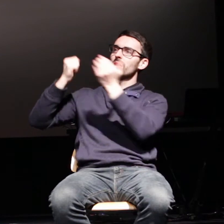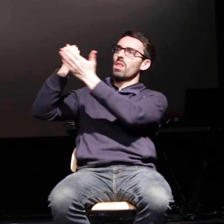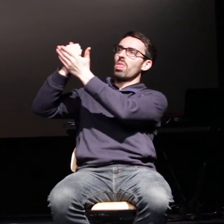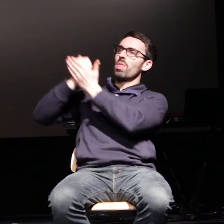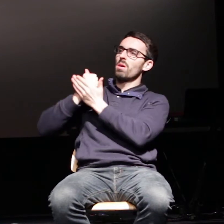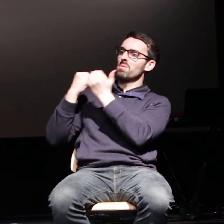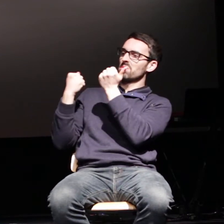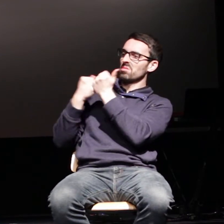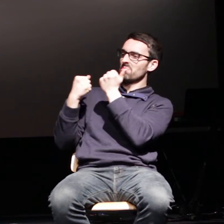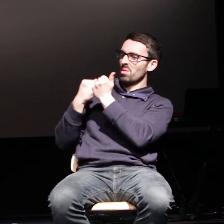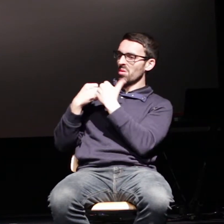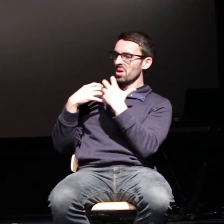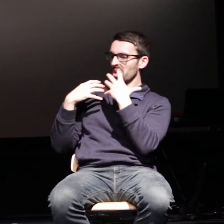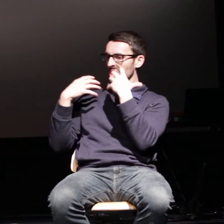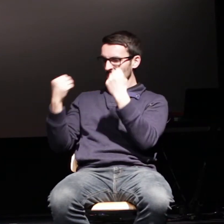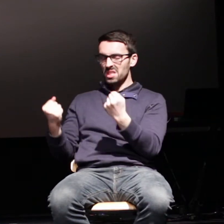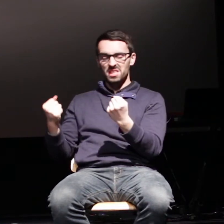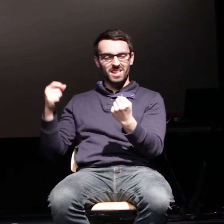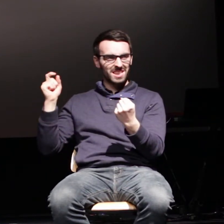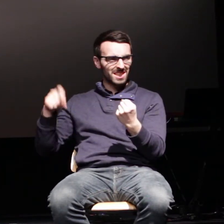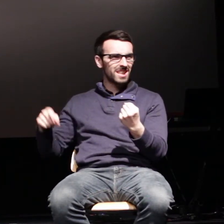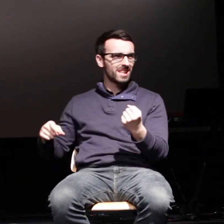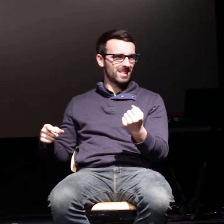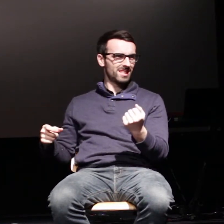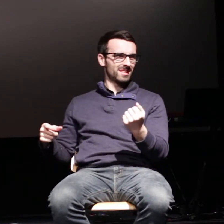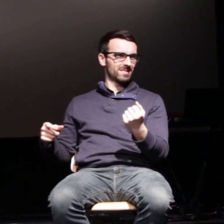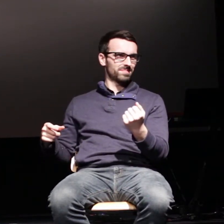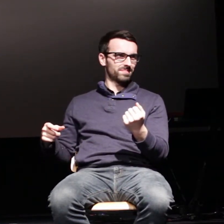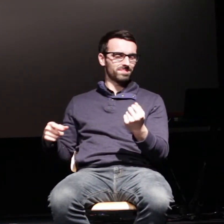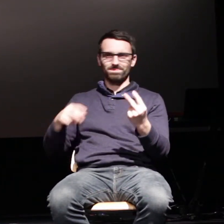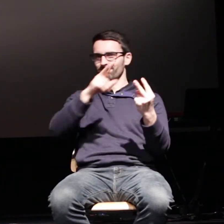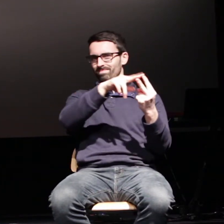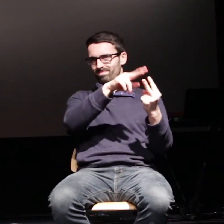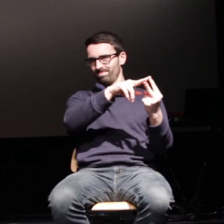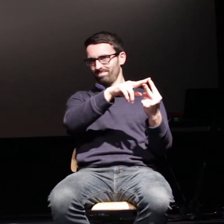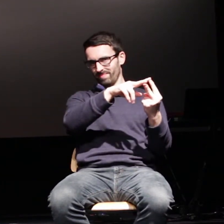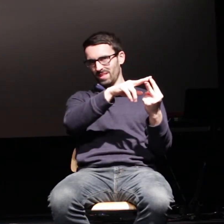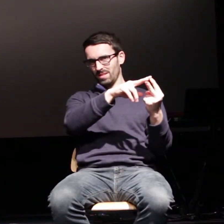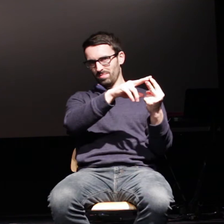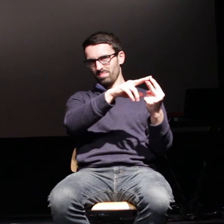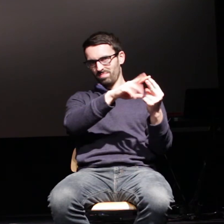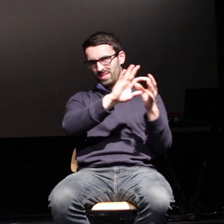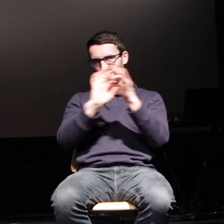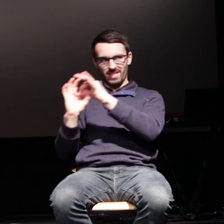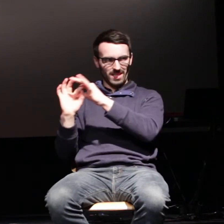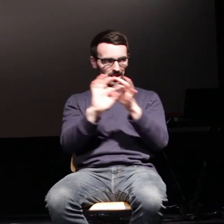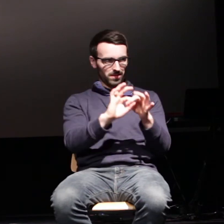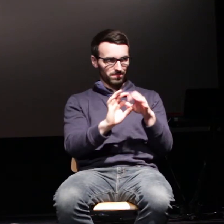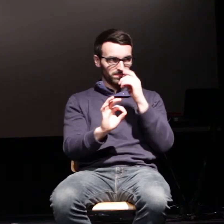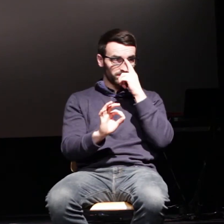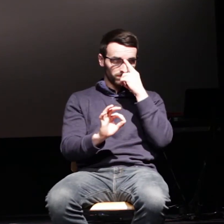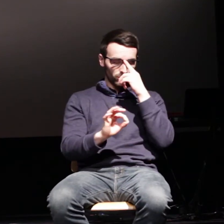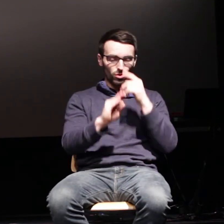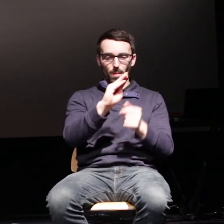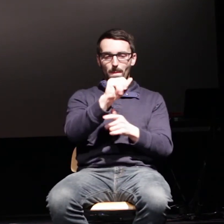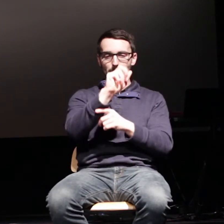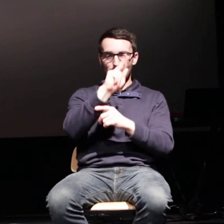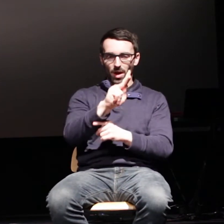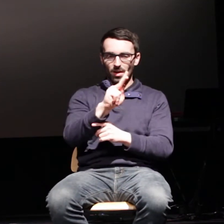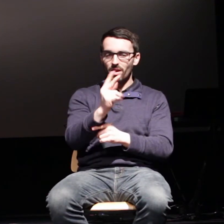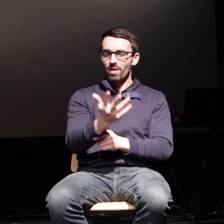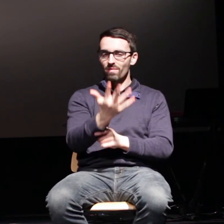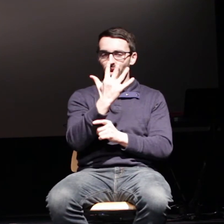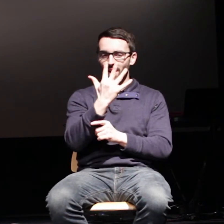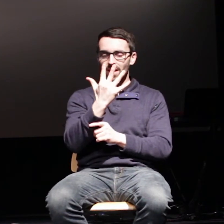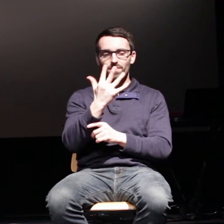for God to be at work in your life. That's where these two characters are. So we're going to jump in. This is Mark 5, starting in verse 21 with these